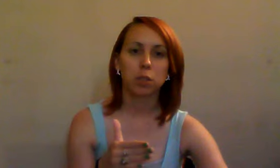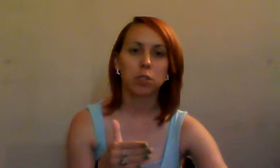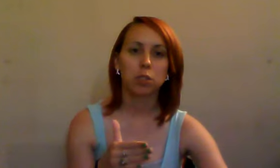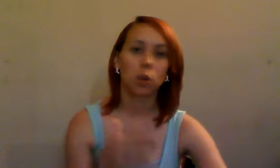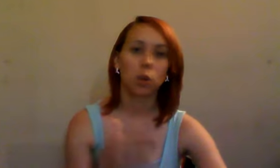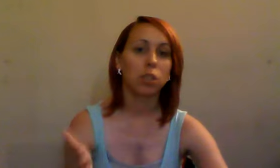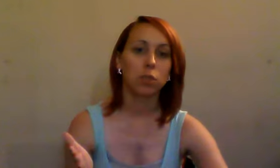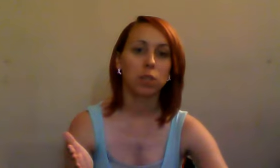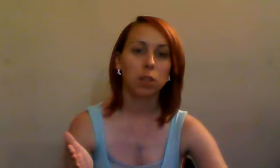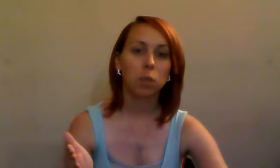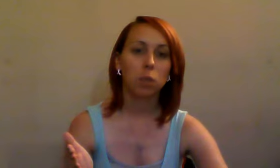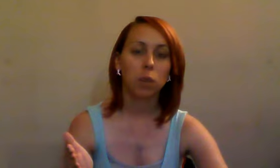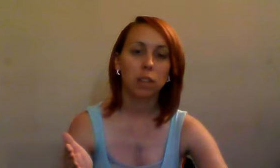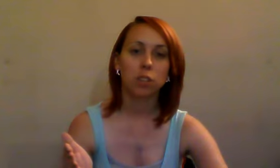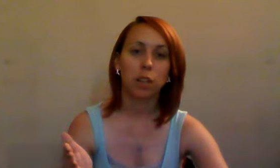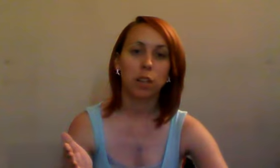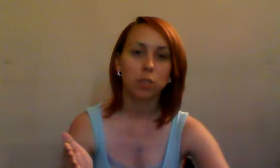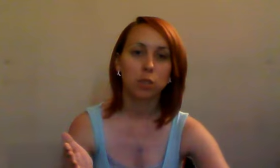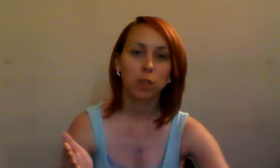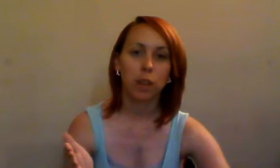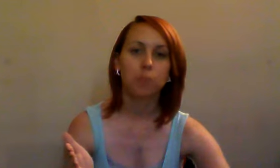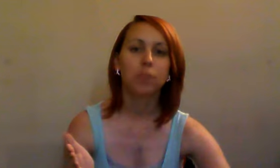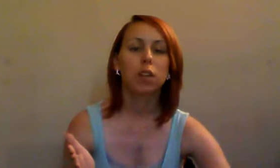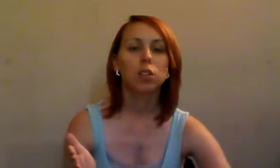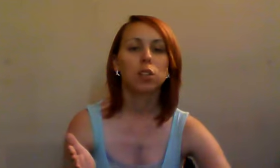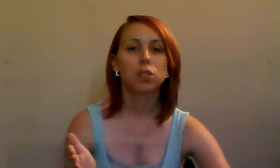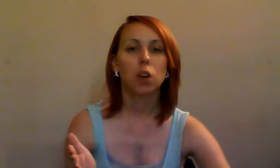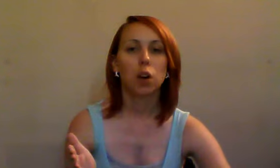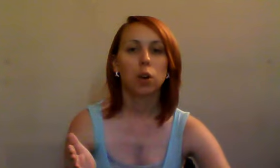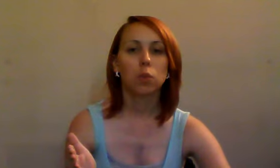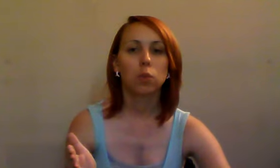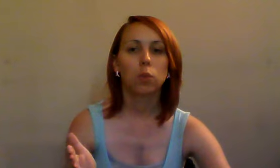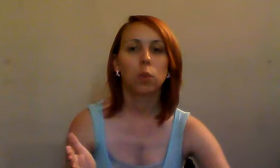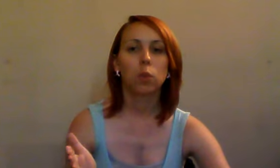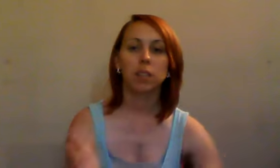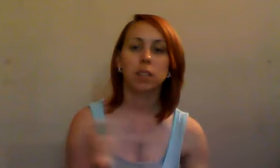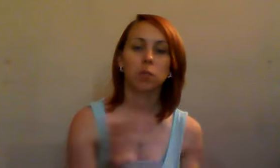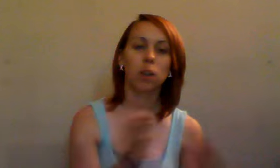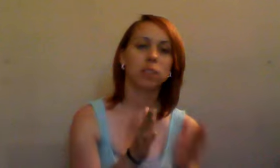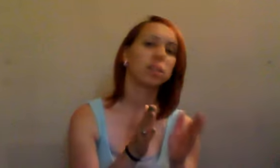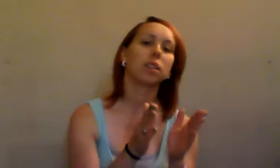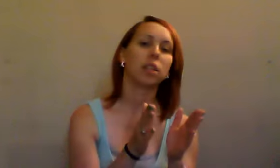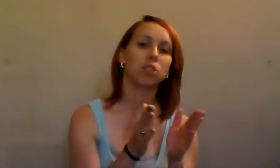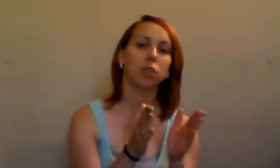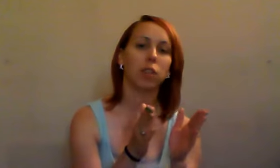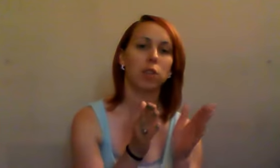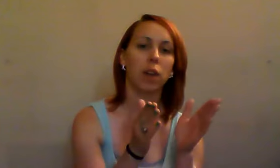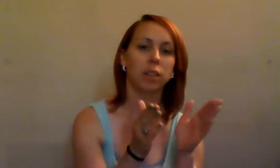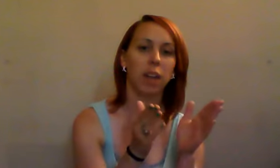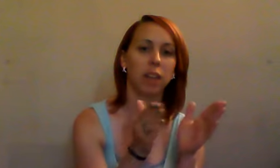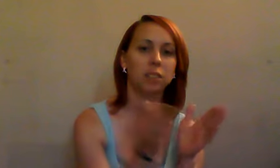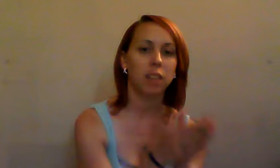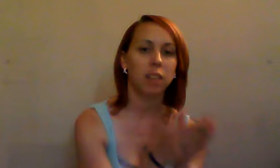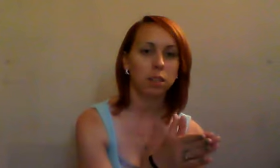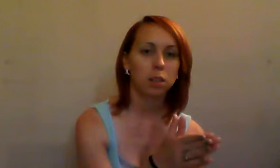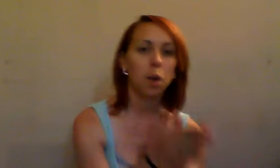you're only using one hand, you're not using 2 yet. So what they did was they showed that you had to add 10